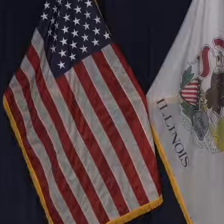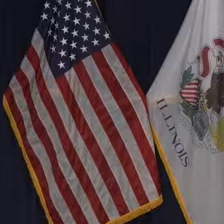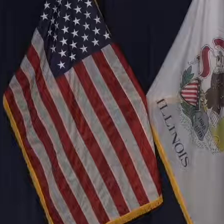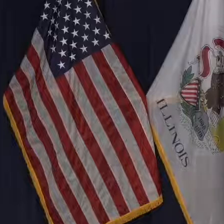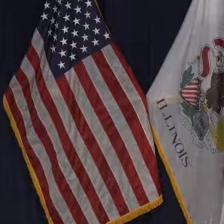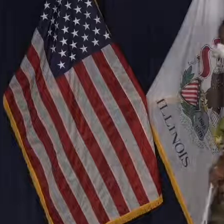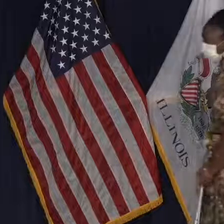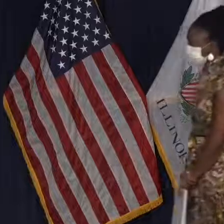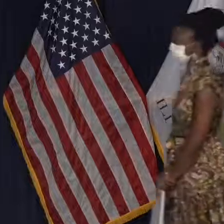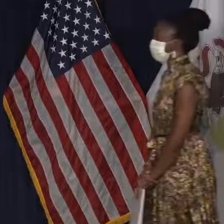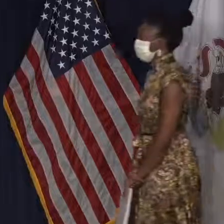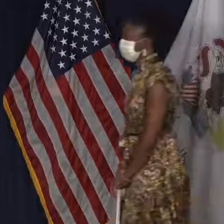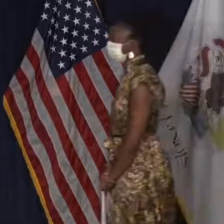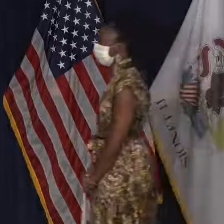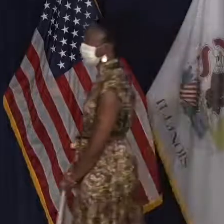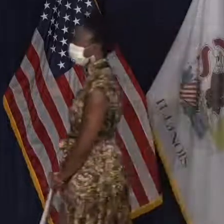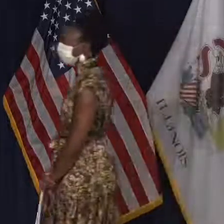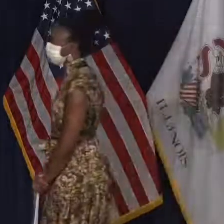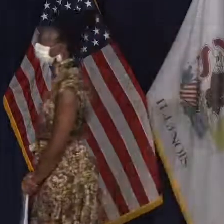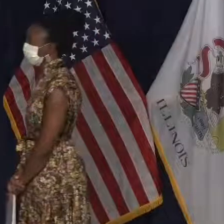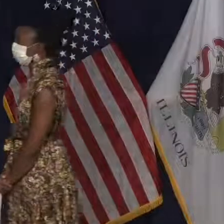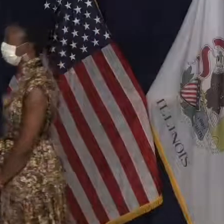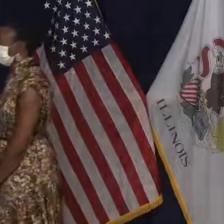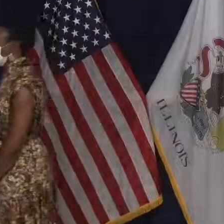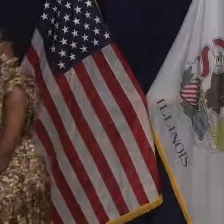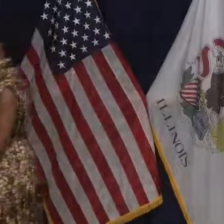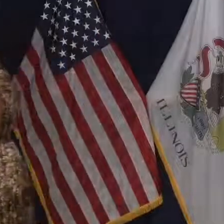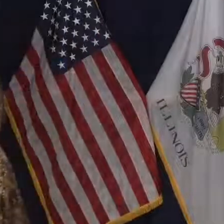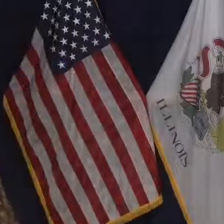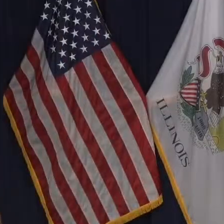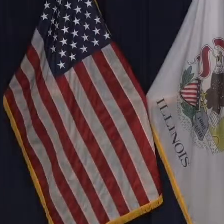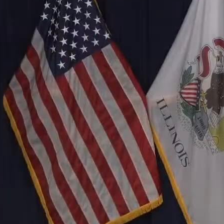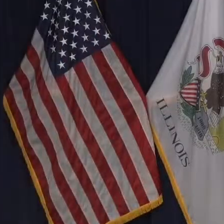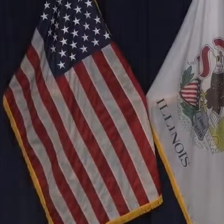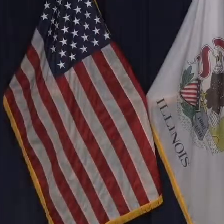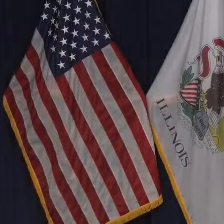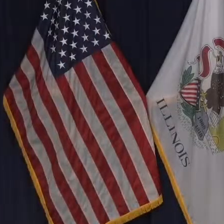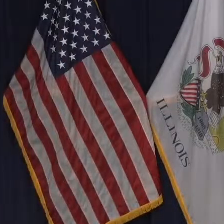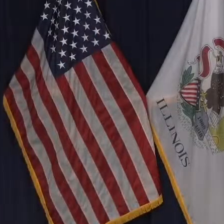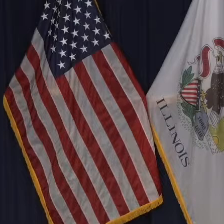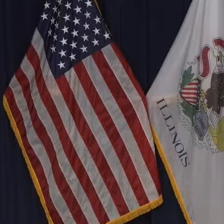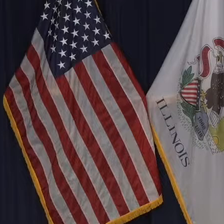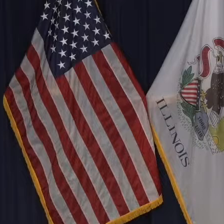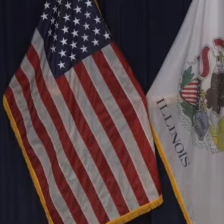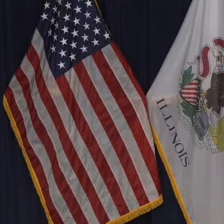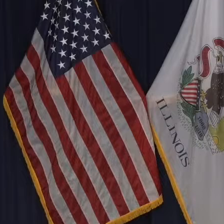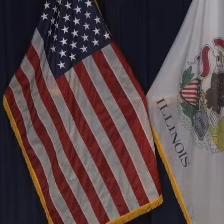all fall sports. We certainly would have to have our positivity rates come down significantly. All right, thank you.